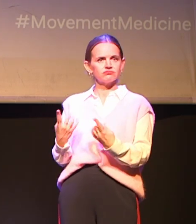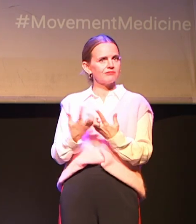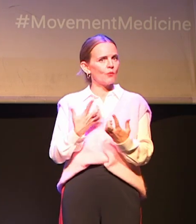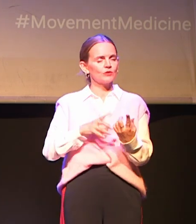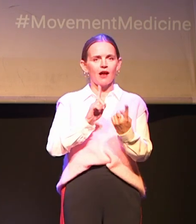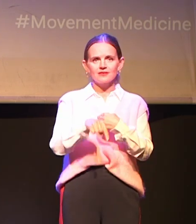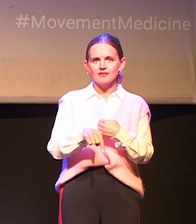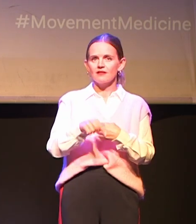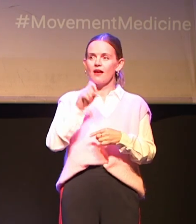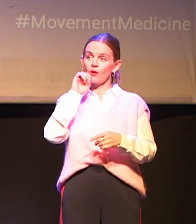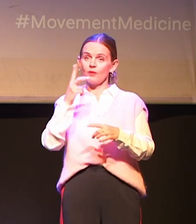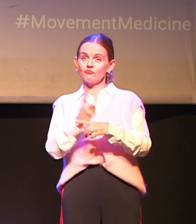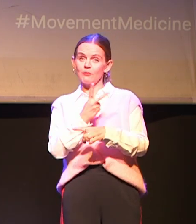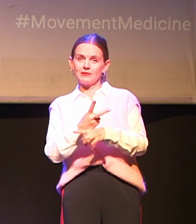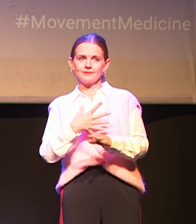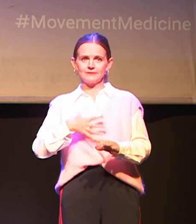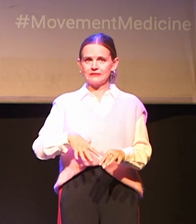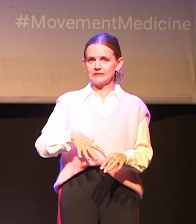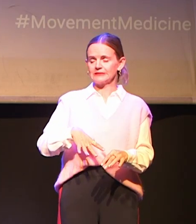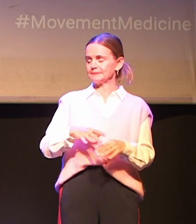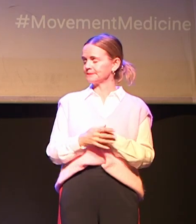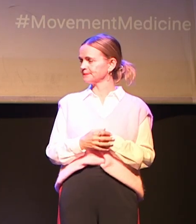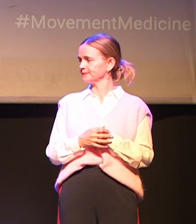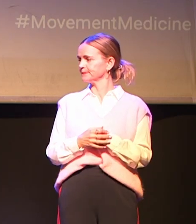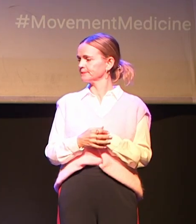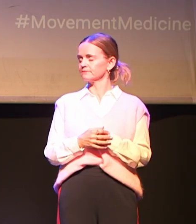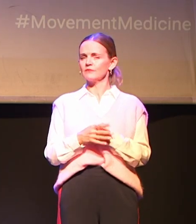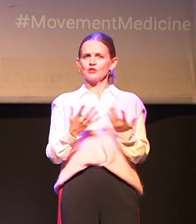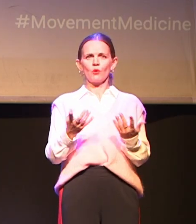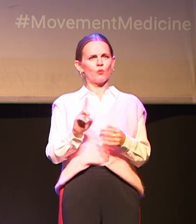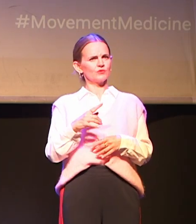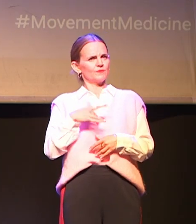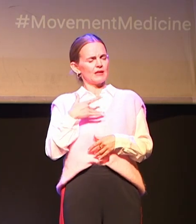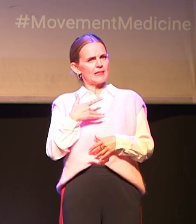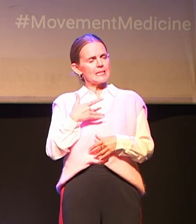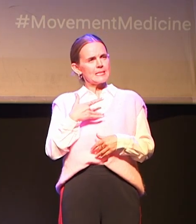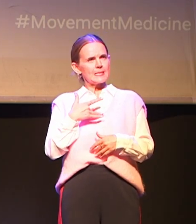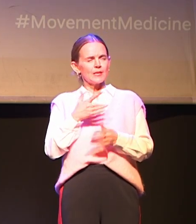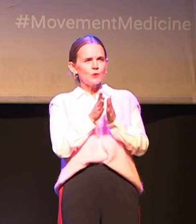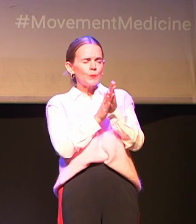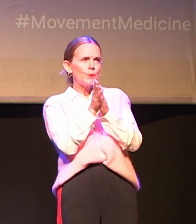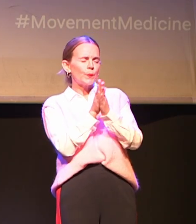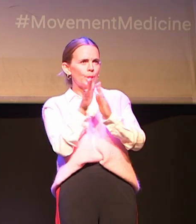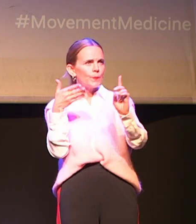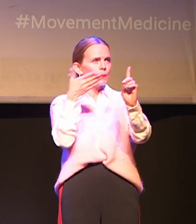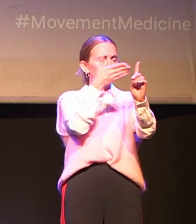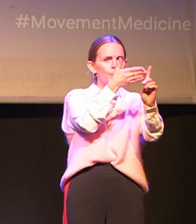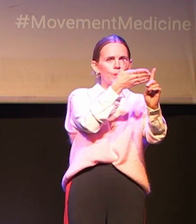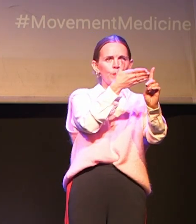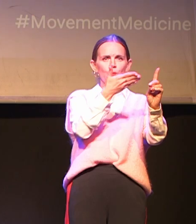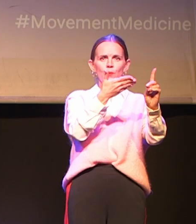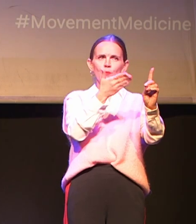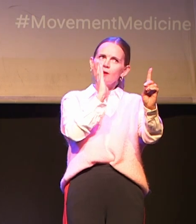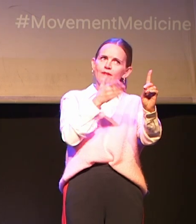I'll just repeat them if anyone was curious about the question. What is calling you right now? What is the work, the practice you are in,